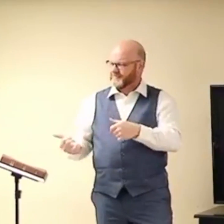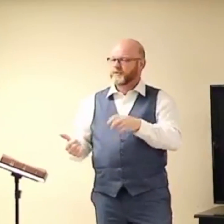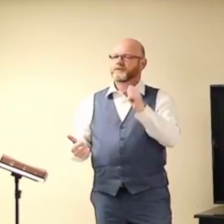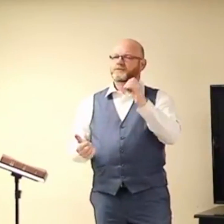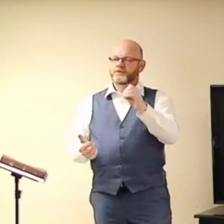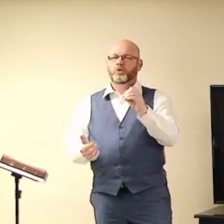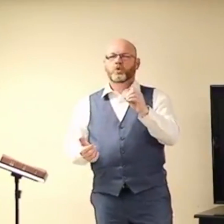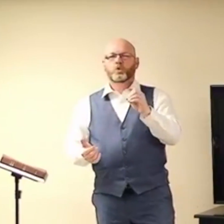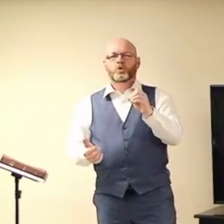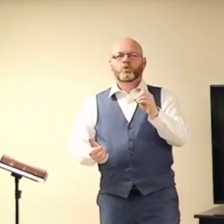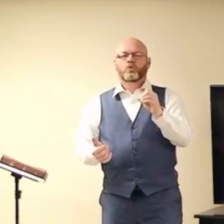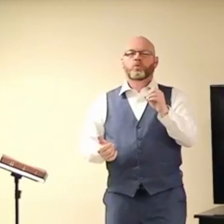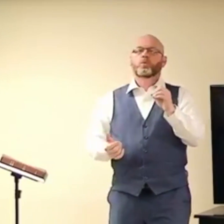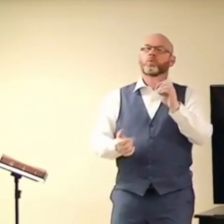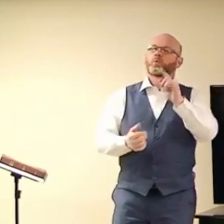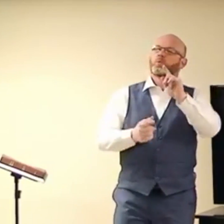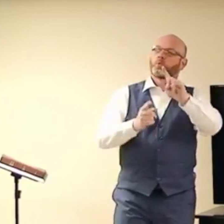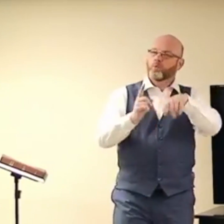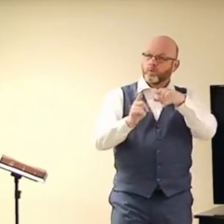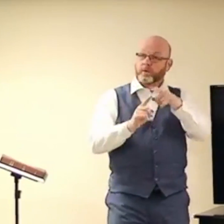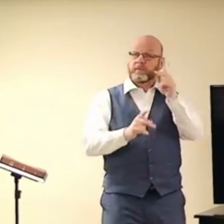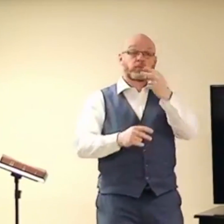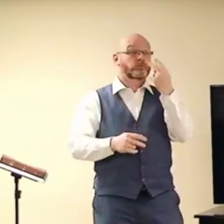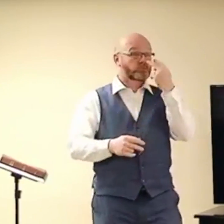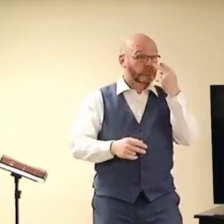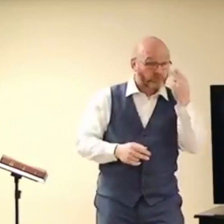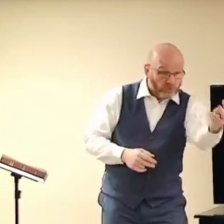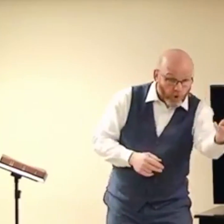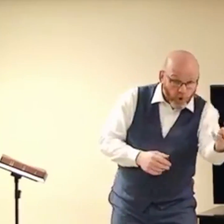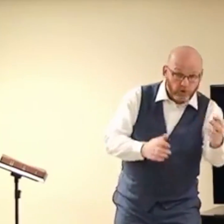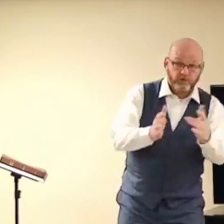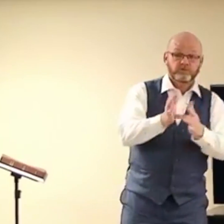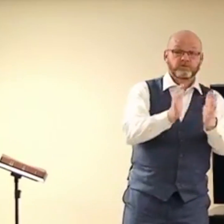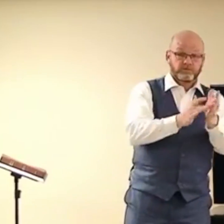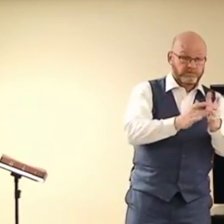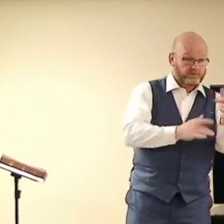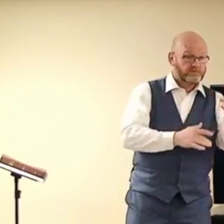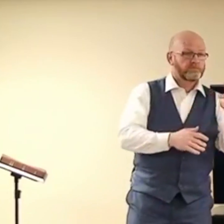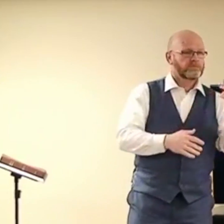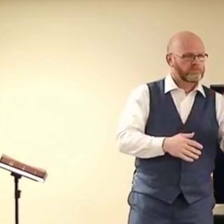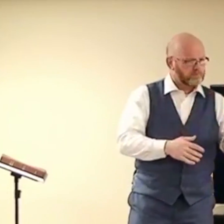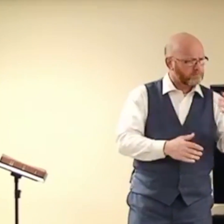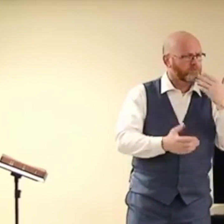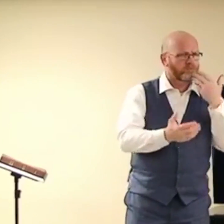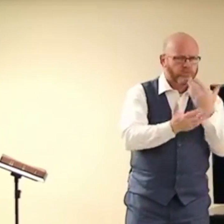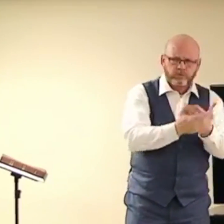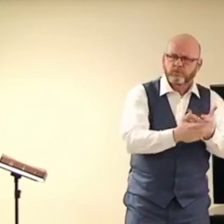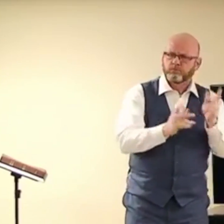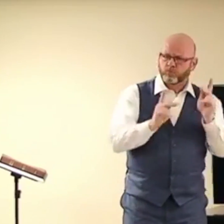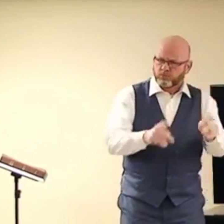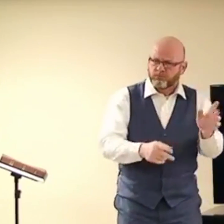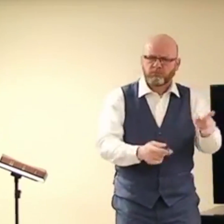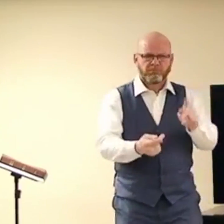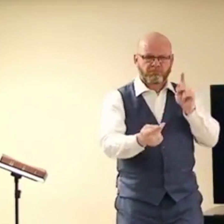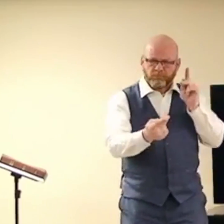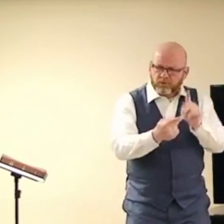That's the kind of person Christ is. It's the kind of person he wants us to be. He wants us to see his good